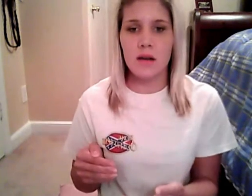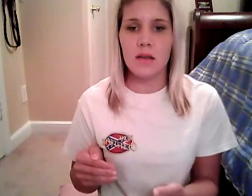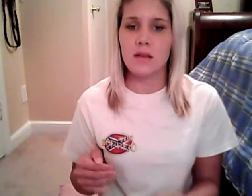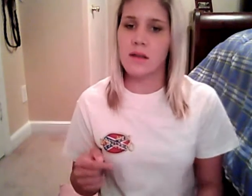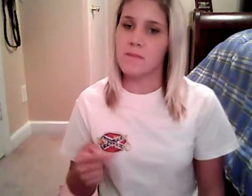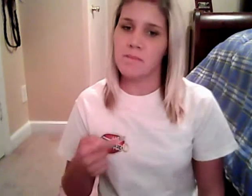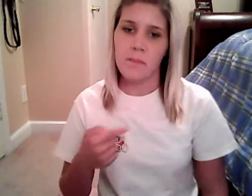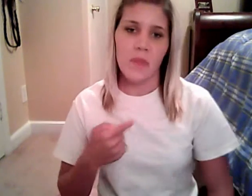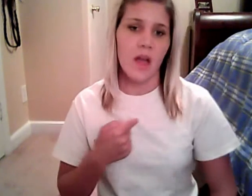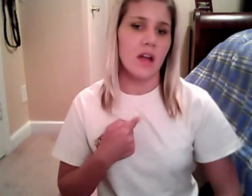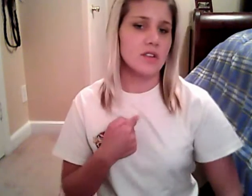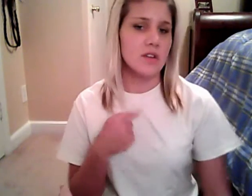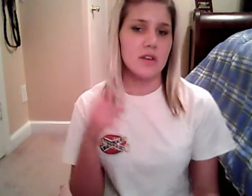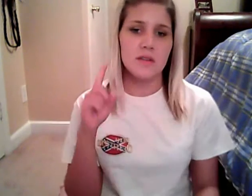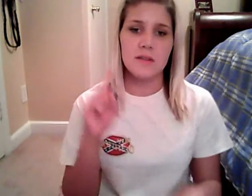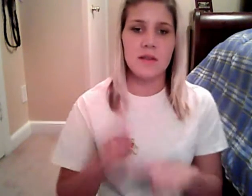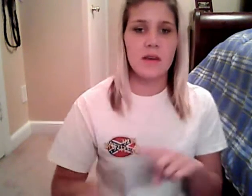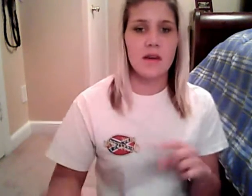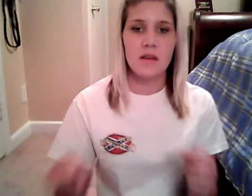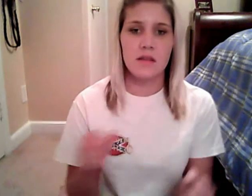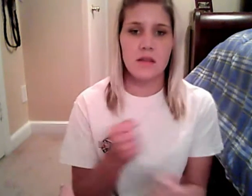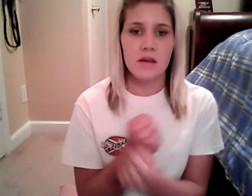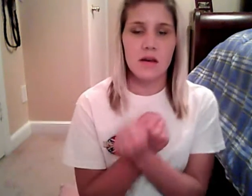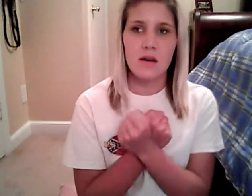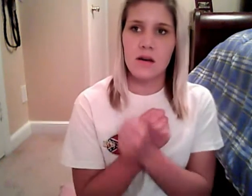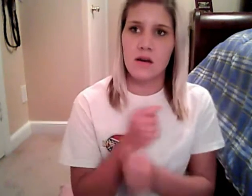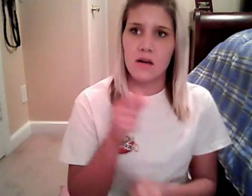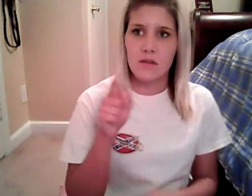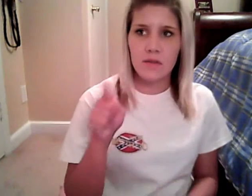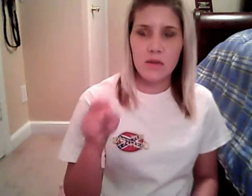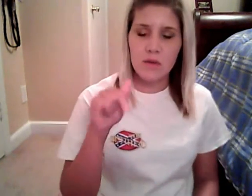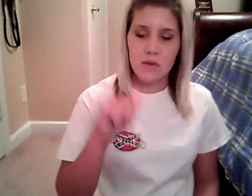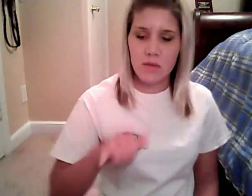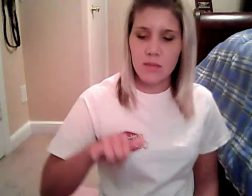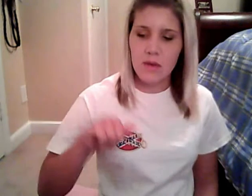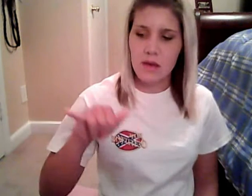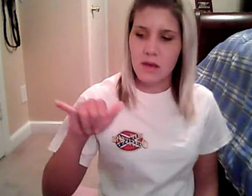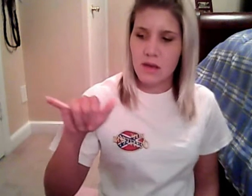is, I just can't love you back.